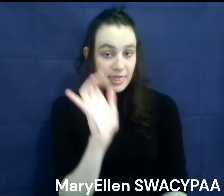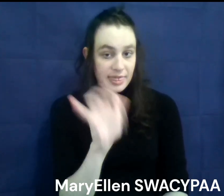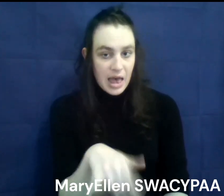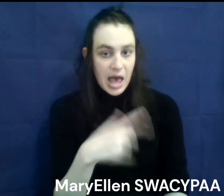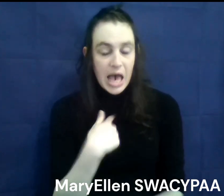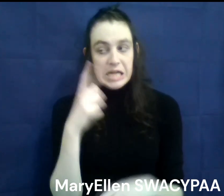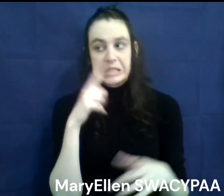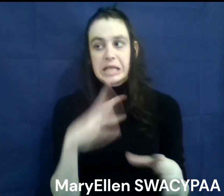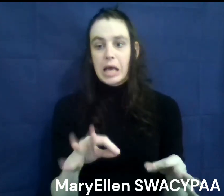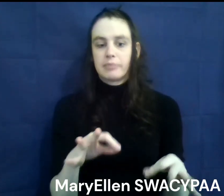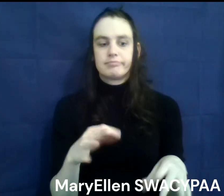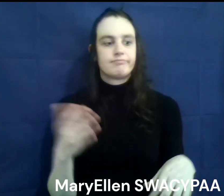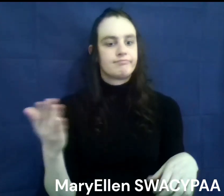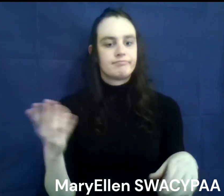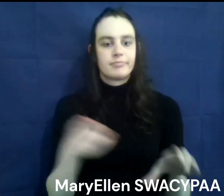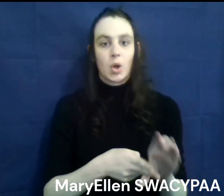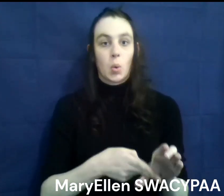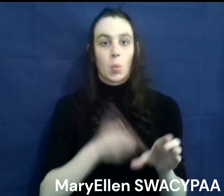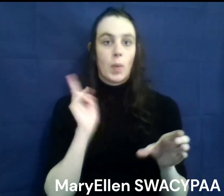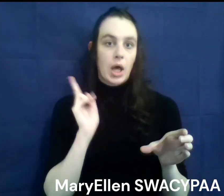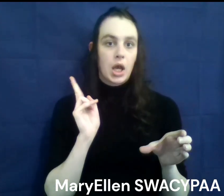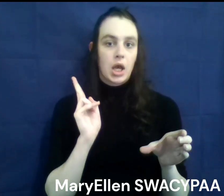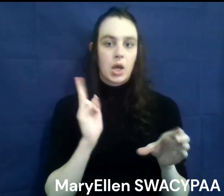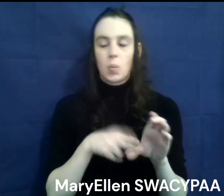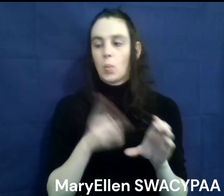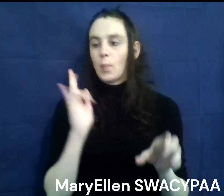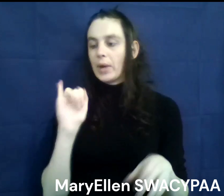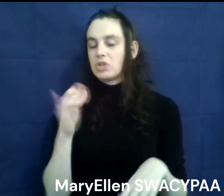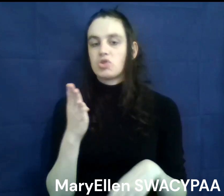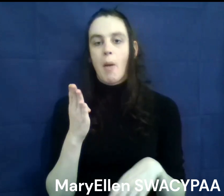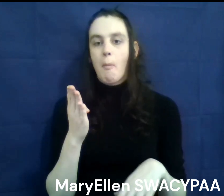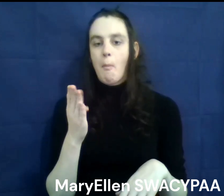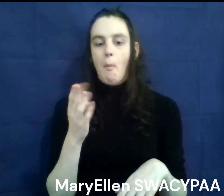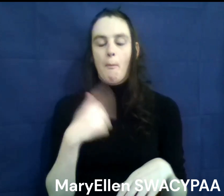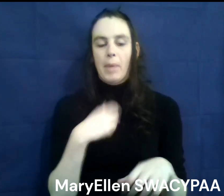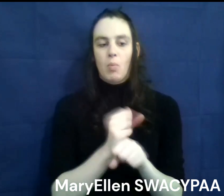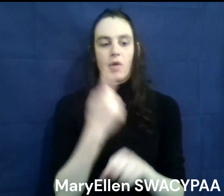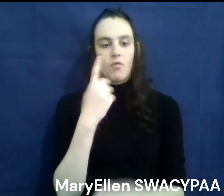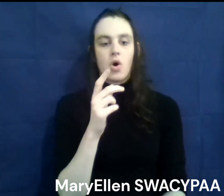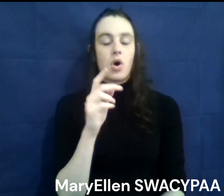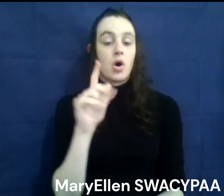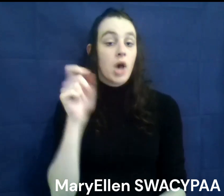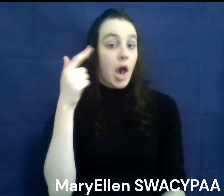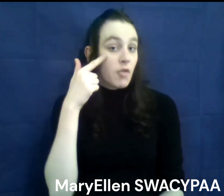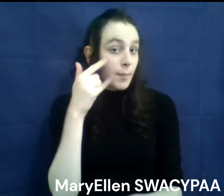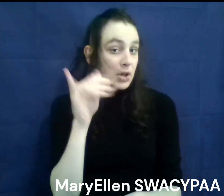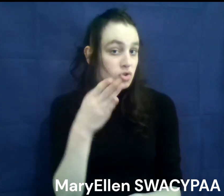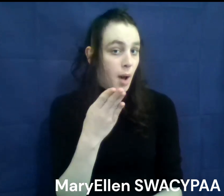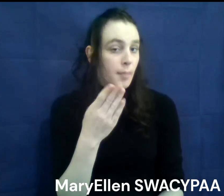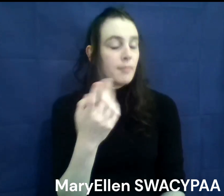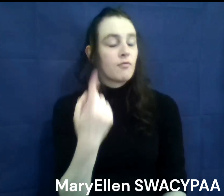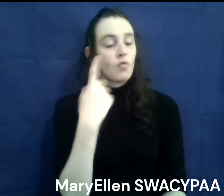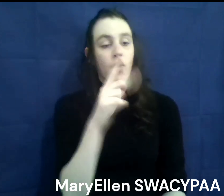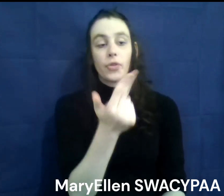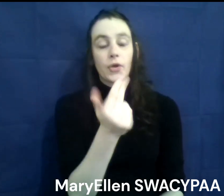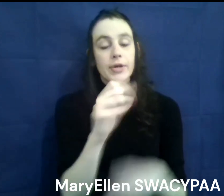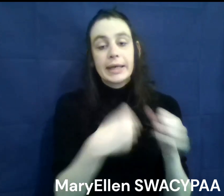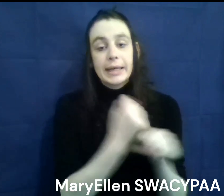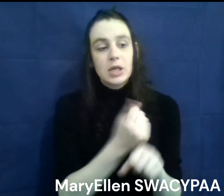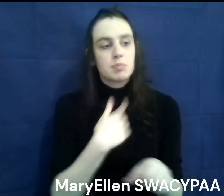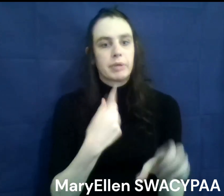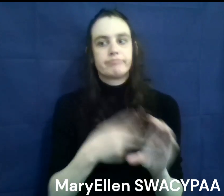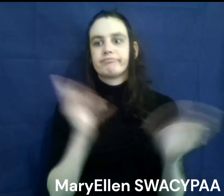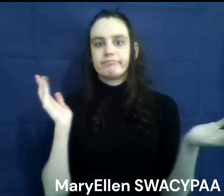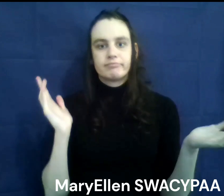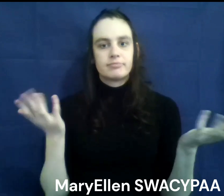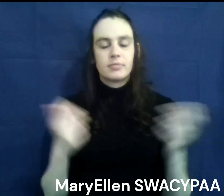come back again. And I walk off a government job of 13 years. I just continue to make really bad decisions.